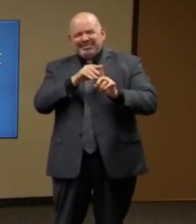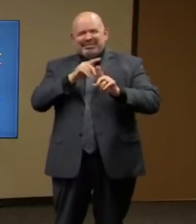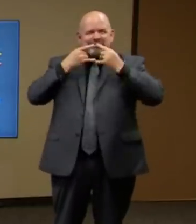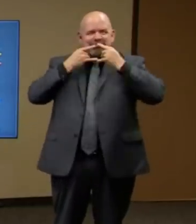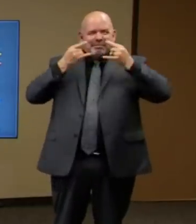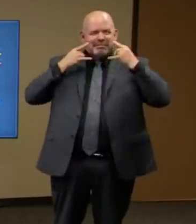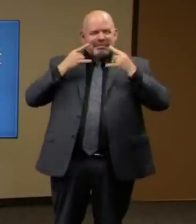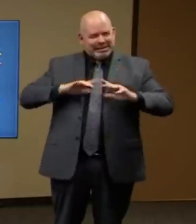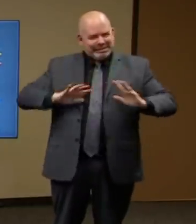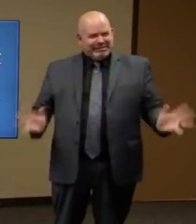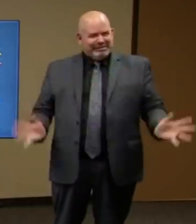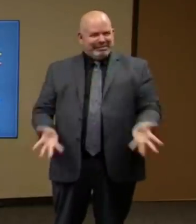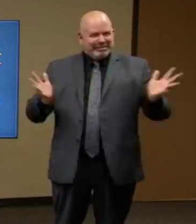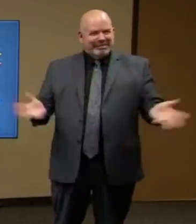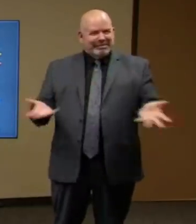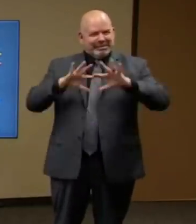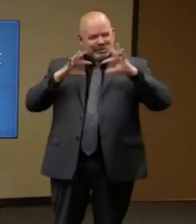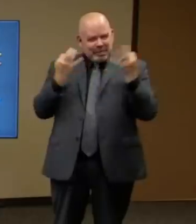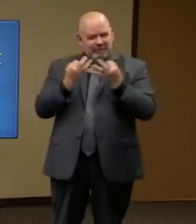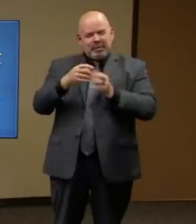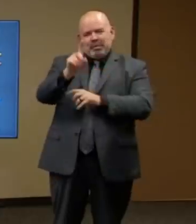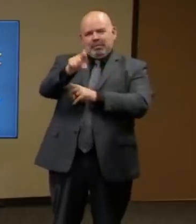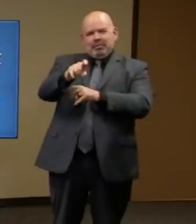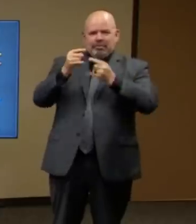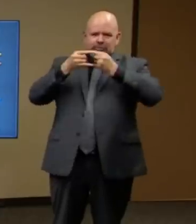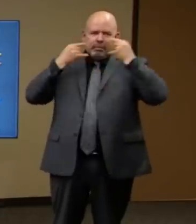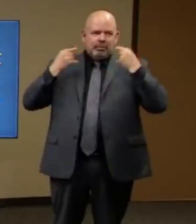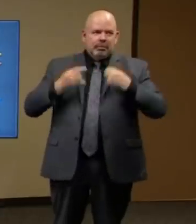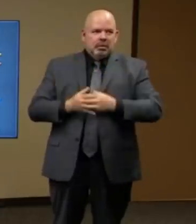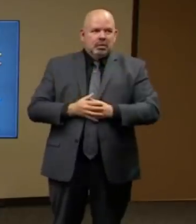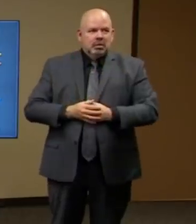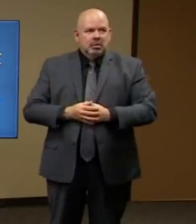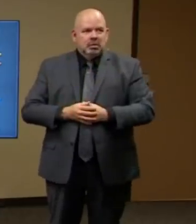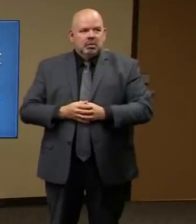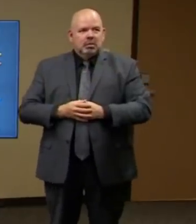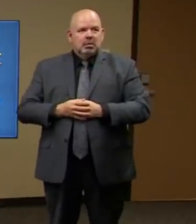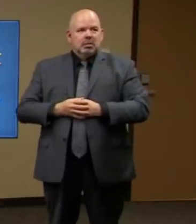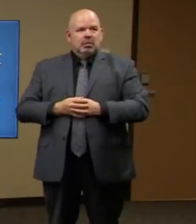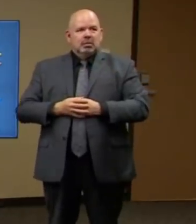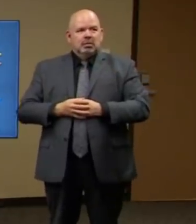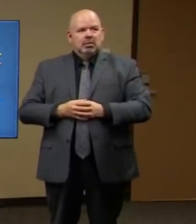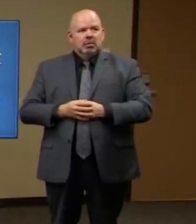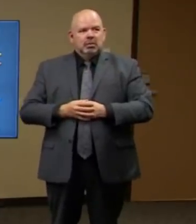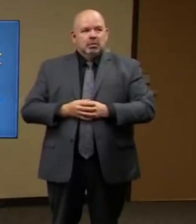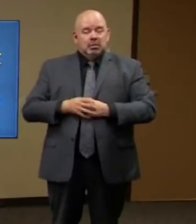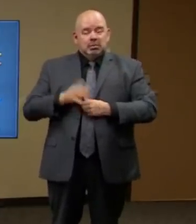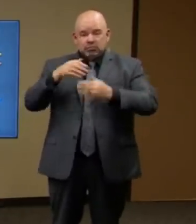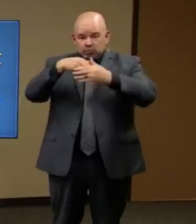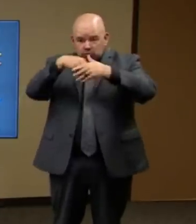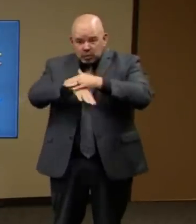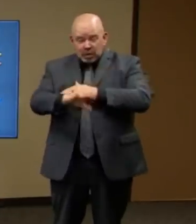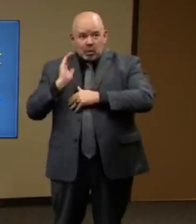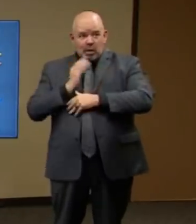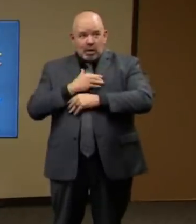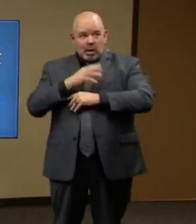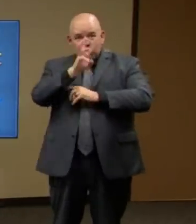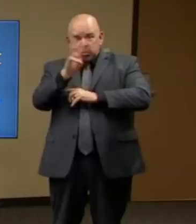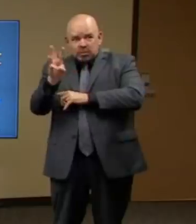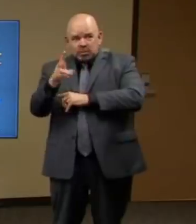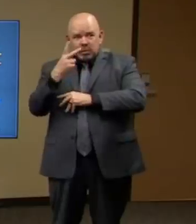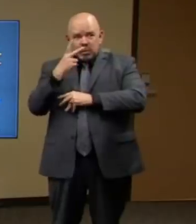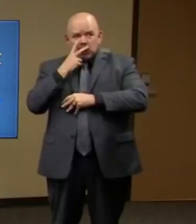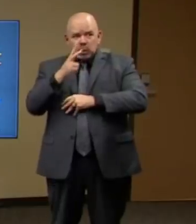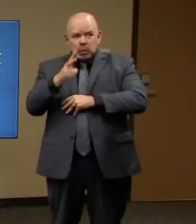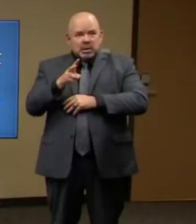has opened and whether or not the doctors think it's safe for you to participate. It's in both English and Spanish, but we will get through